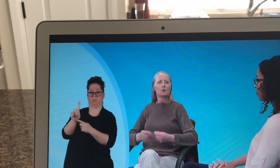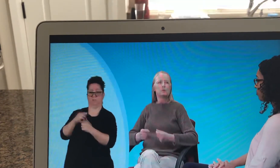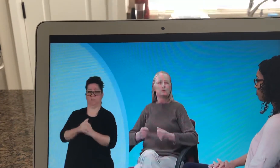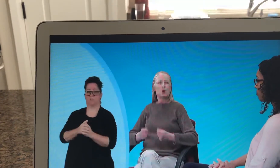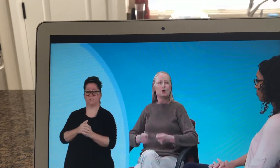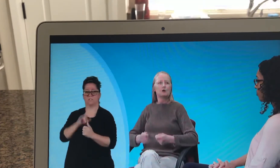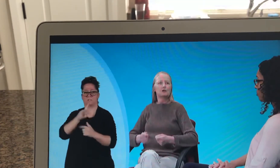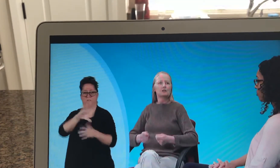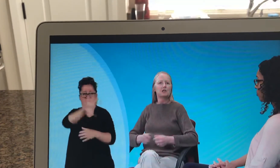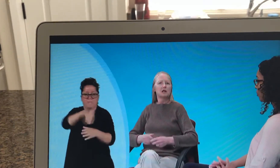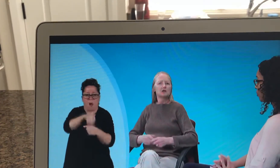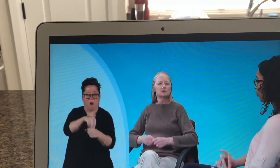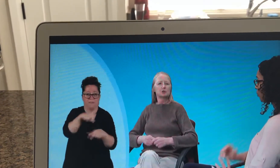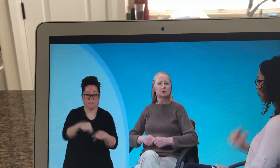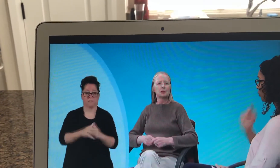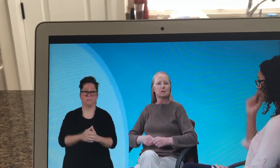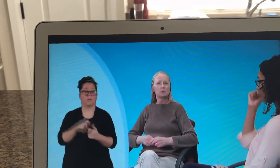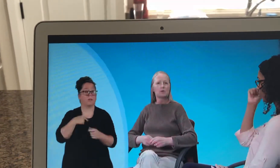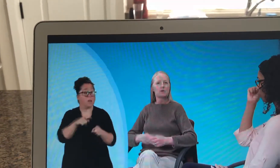control